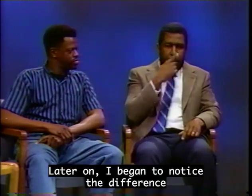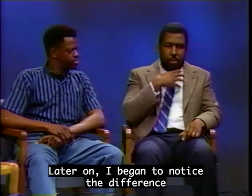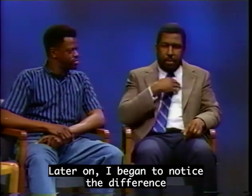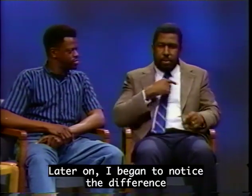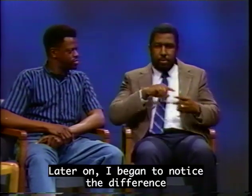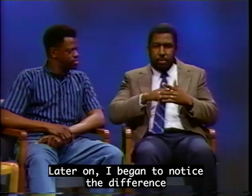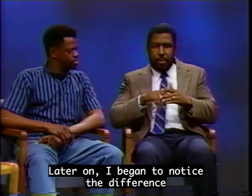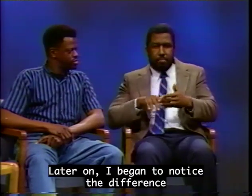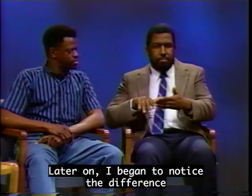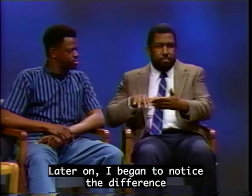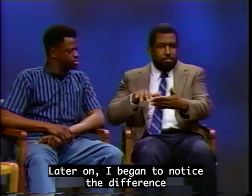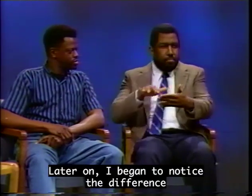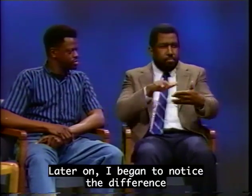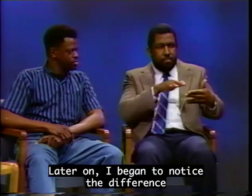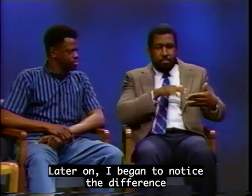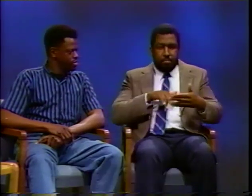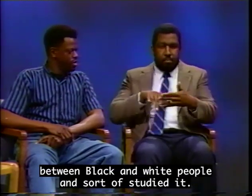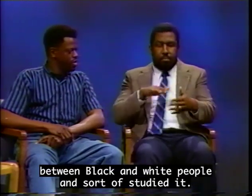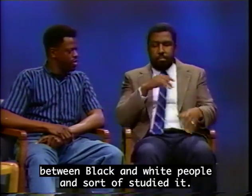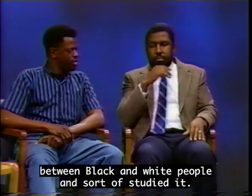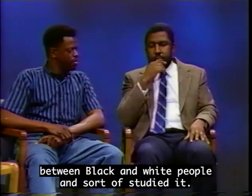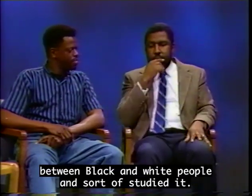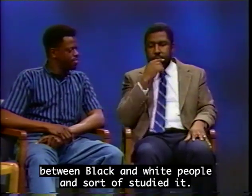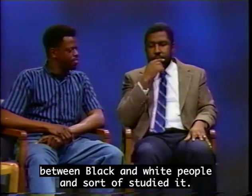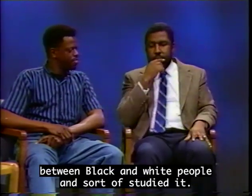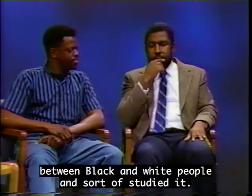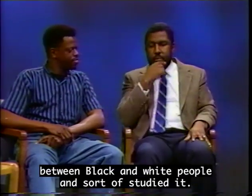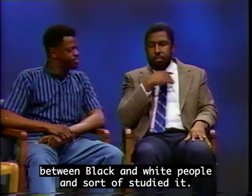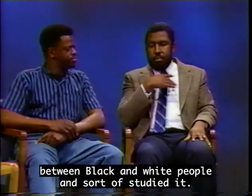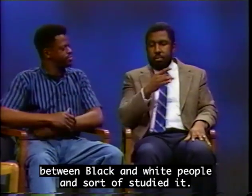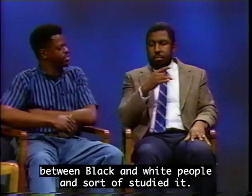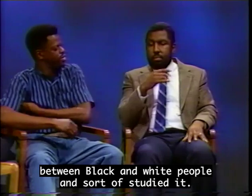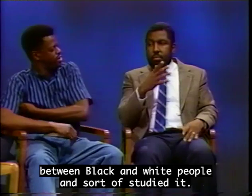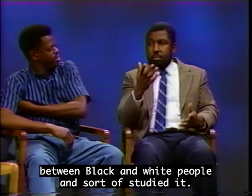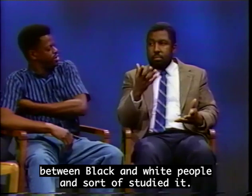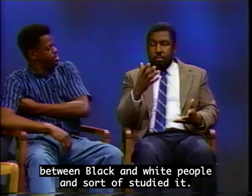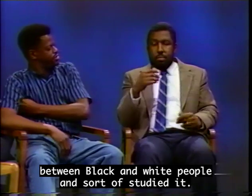Later on, I began to notice the difference between black and white people and sort of studied it.